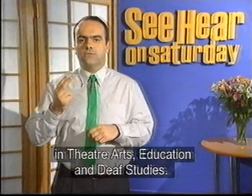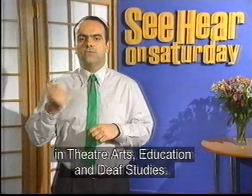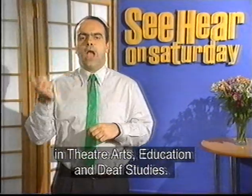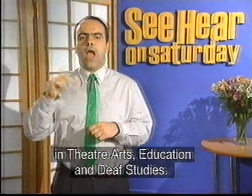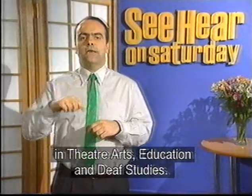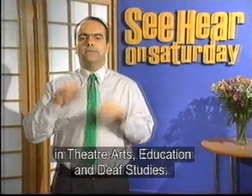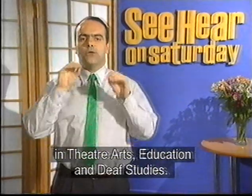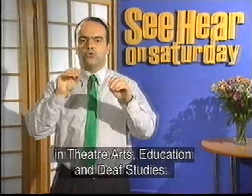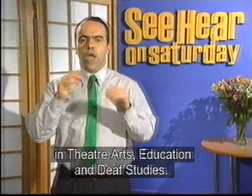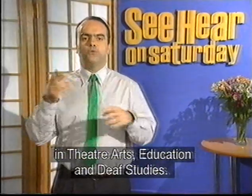Education and Deaf Studies.